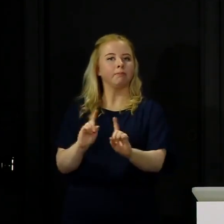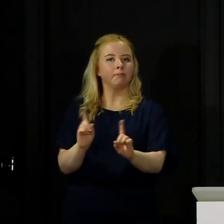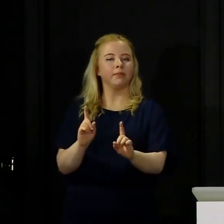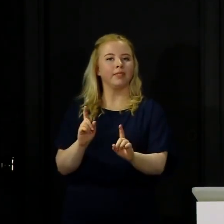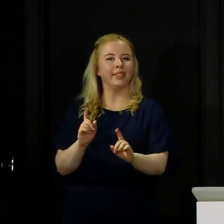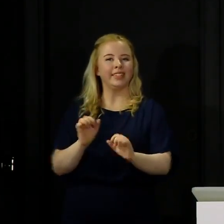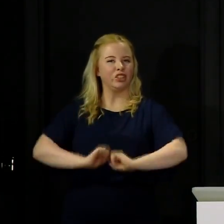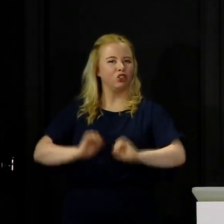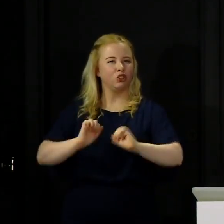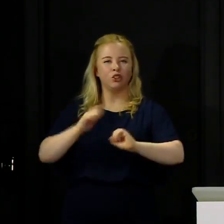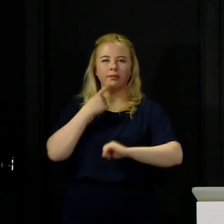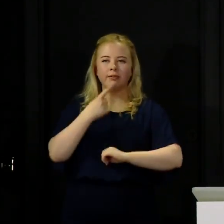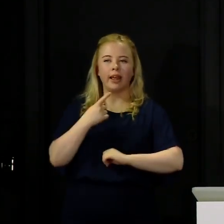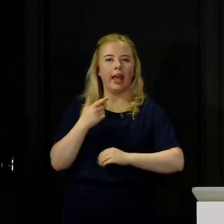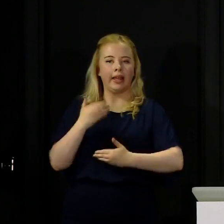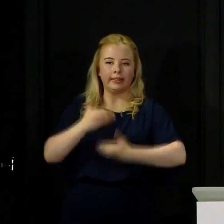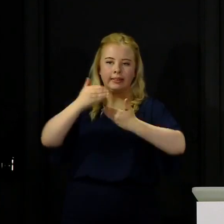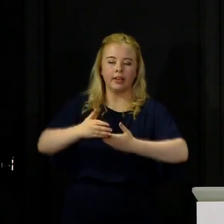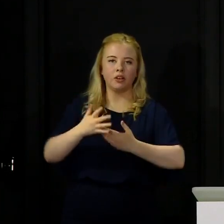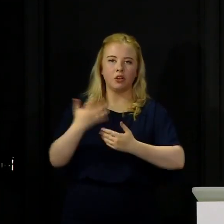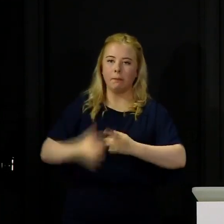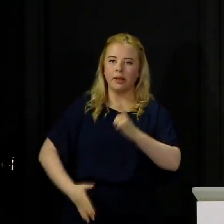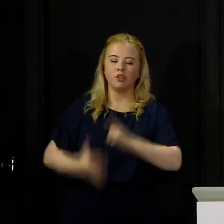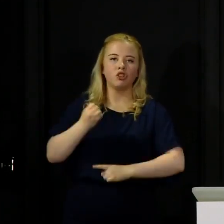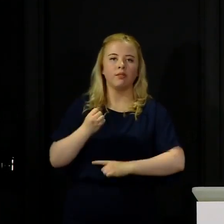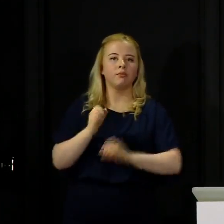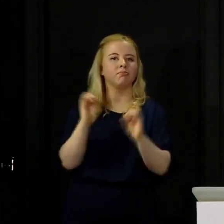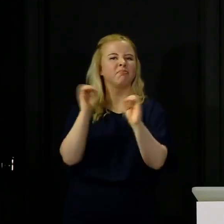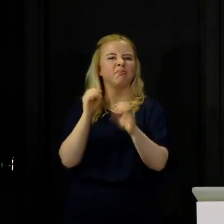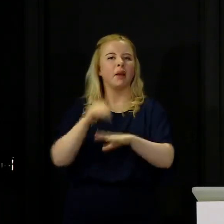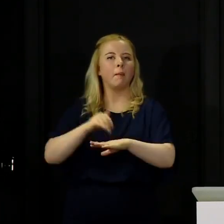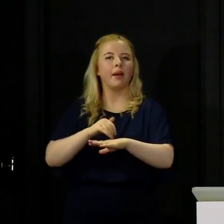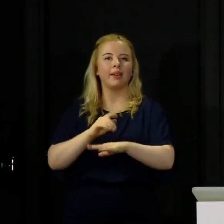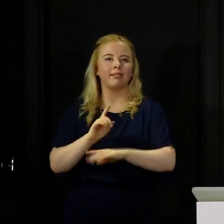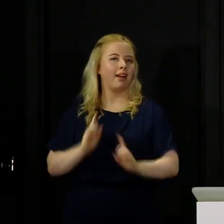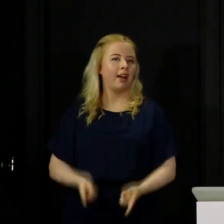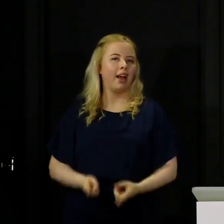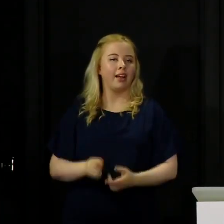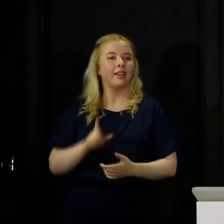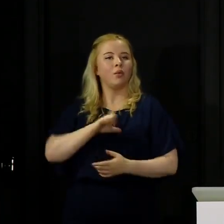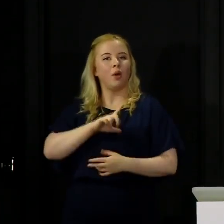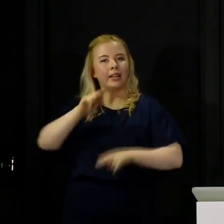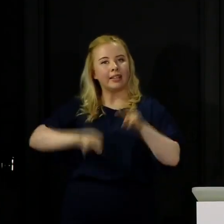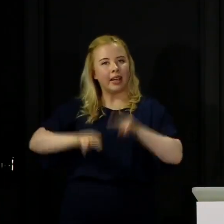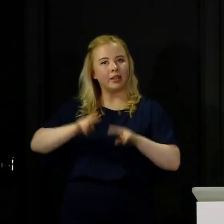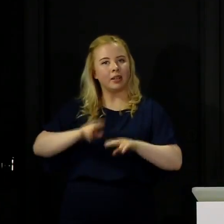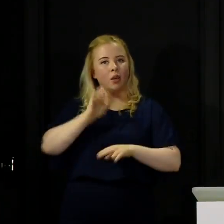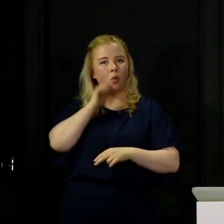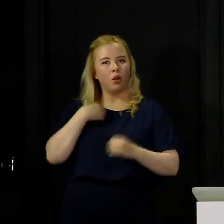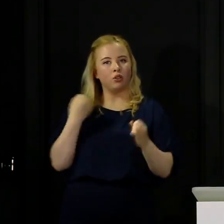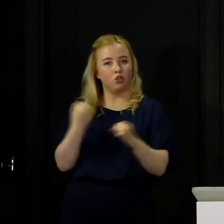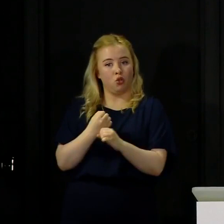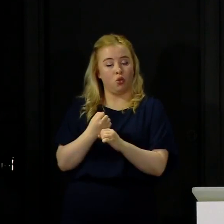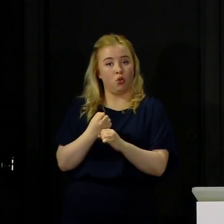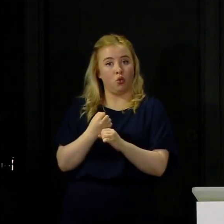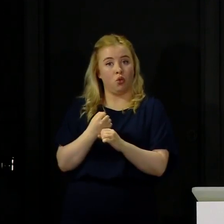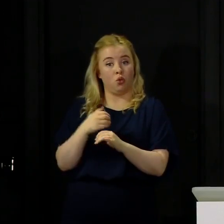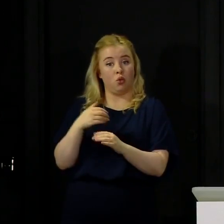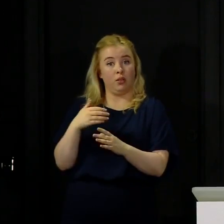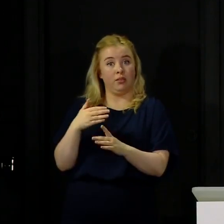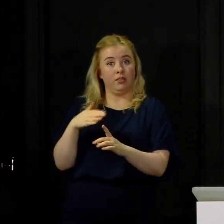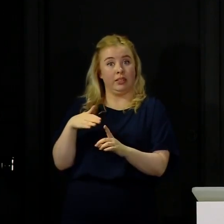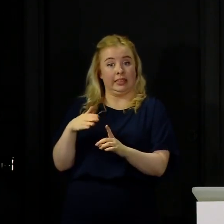that we're at the stage yet where we can say categorically there has been no impact. So the assessments we will do leading up to Thursday will